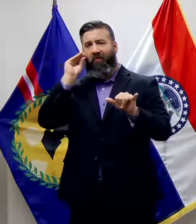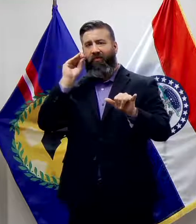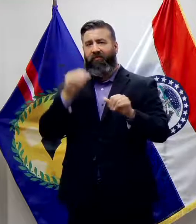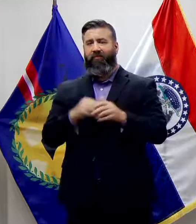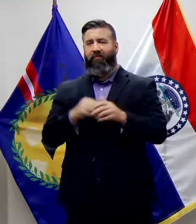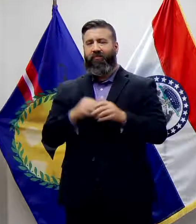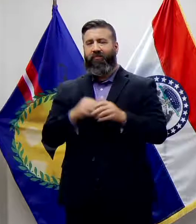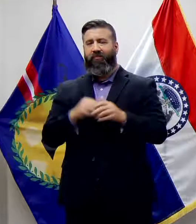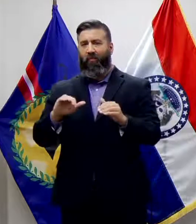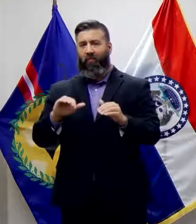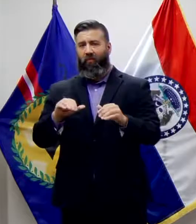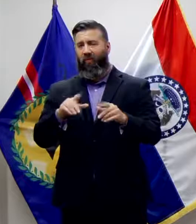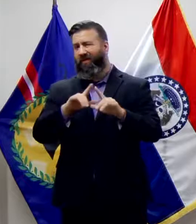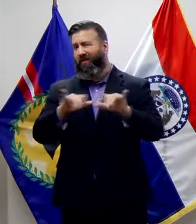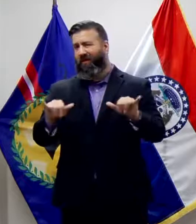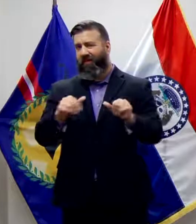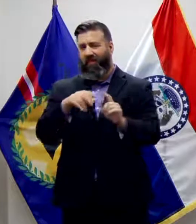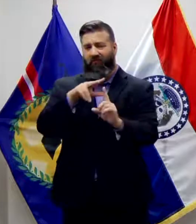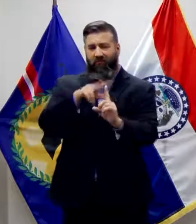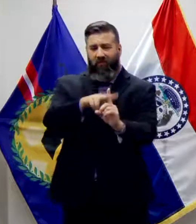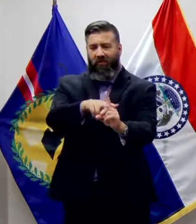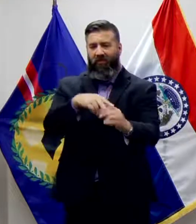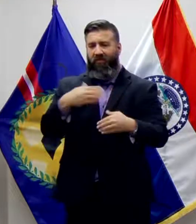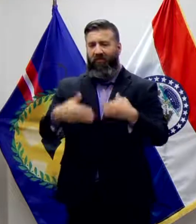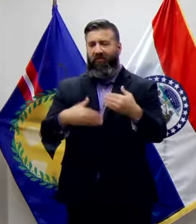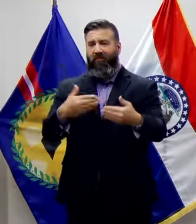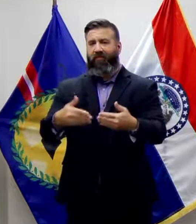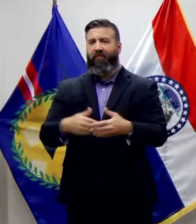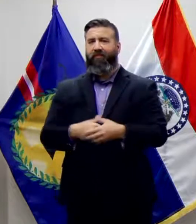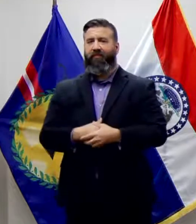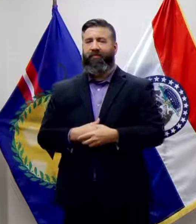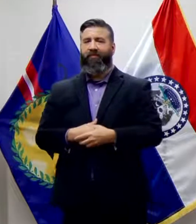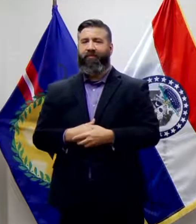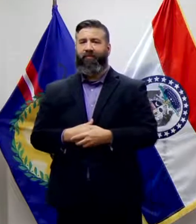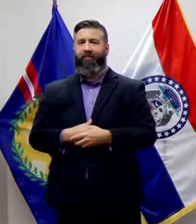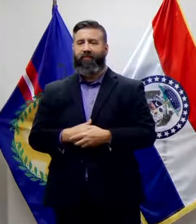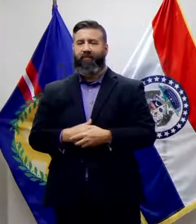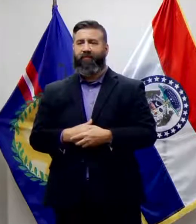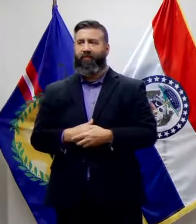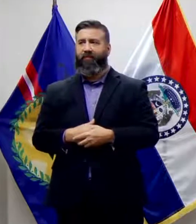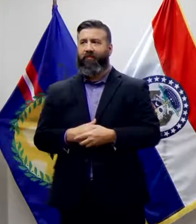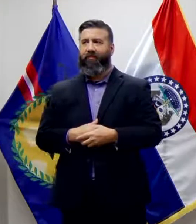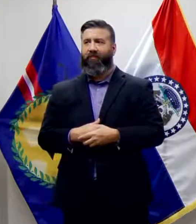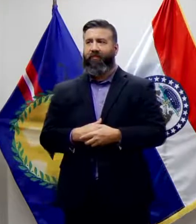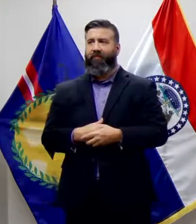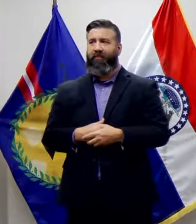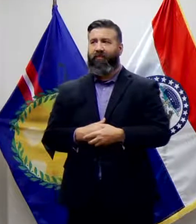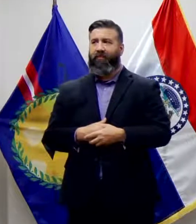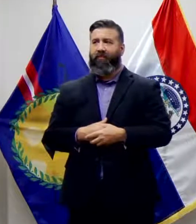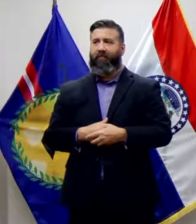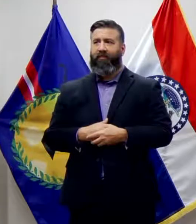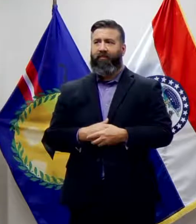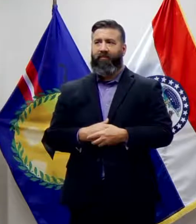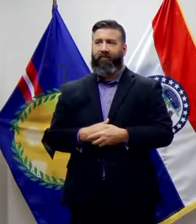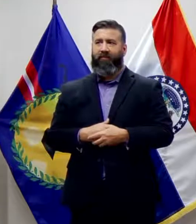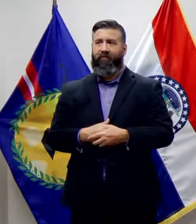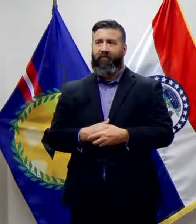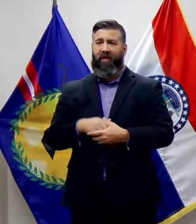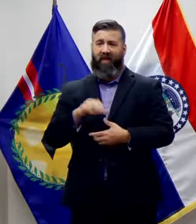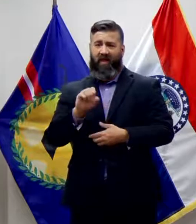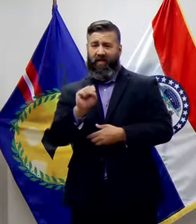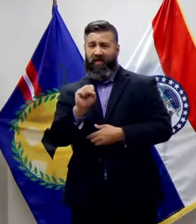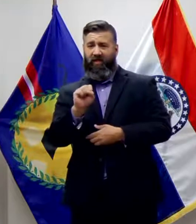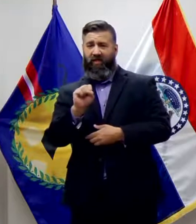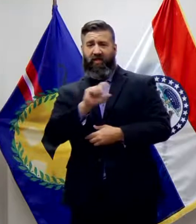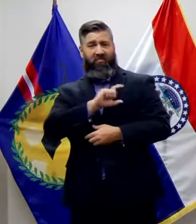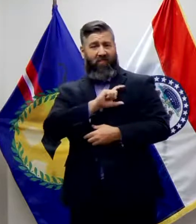assistance applications processed and getting those funds in the hands of the people who needed them. Is the sheriff and courts, are they